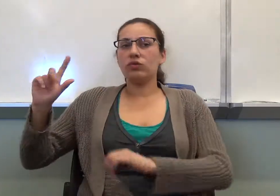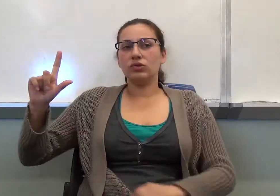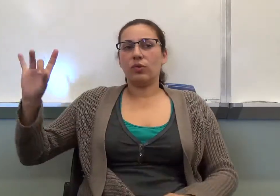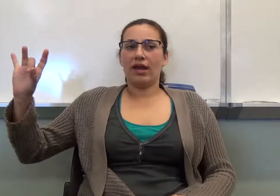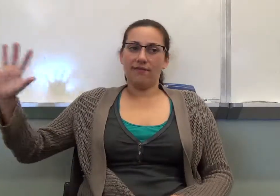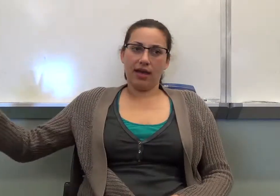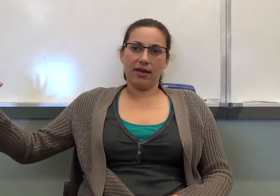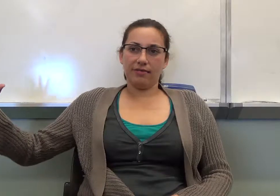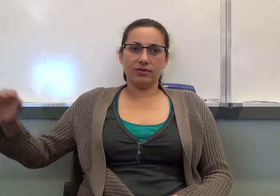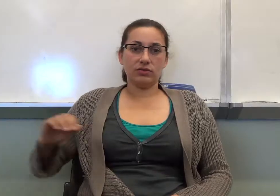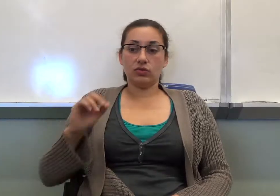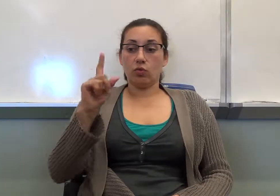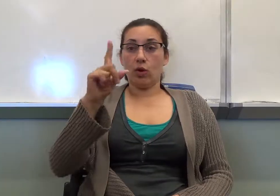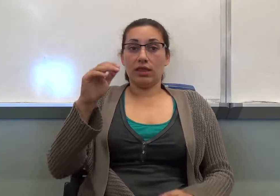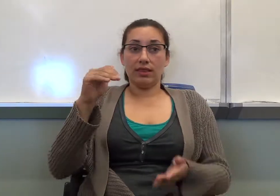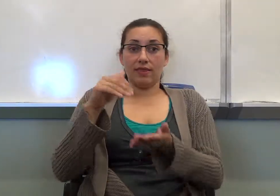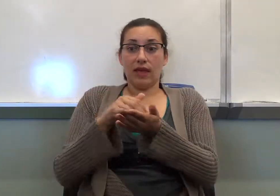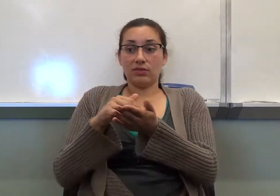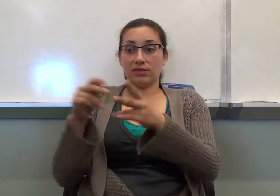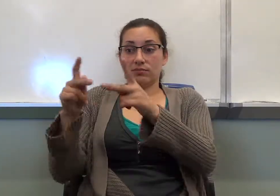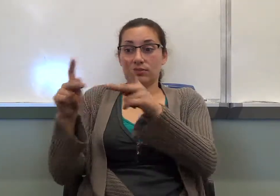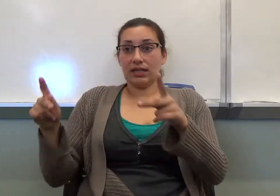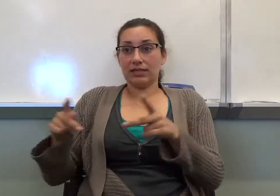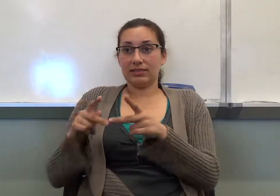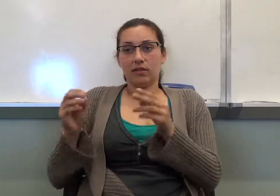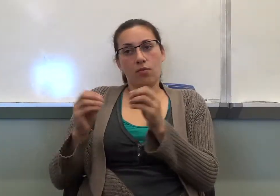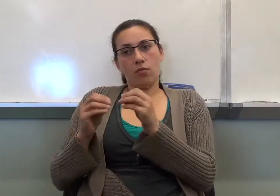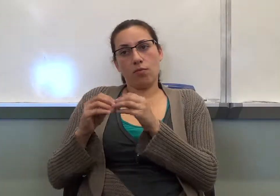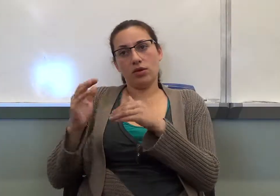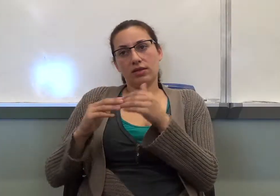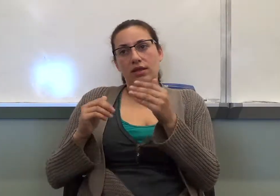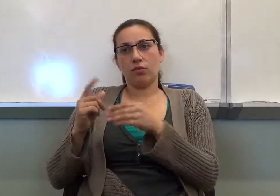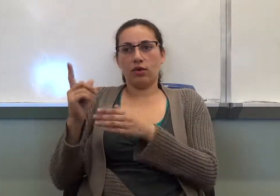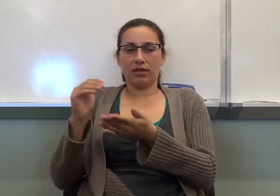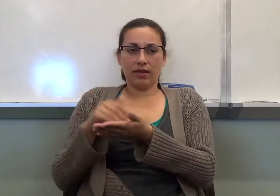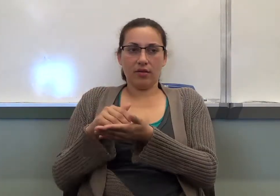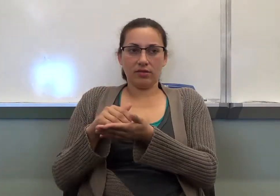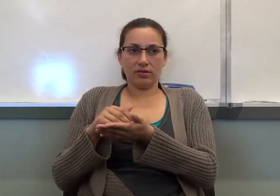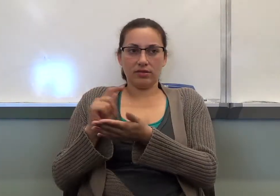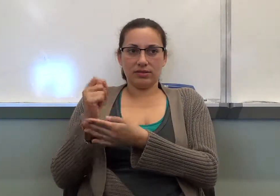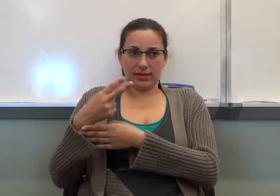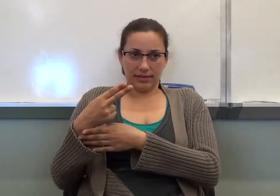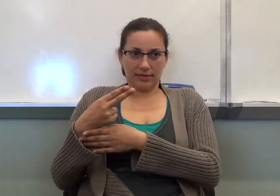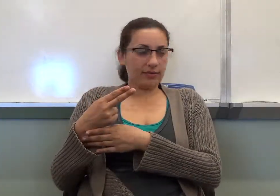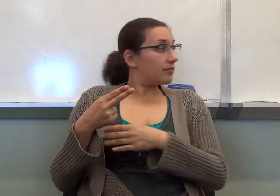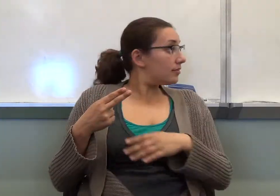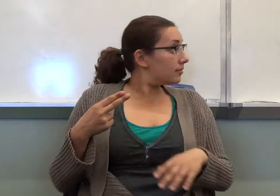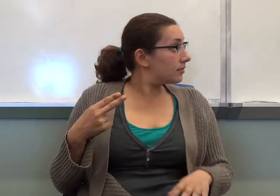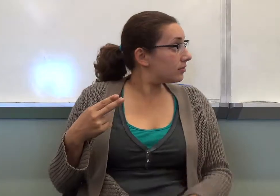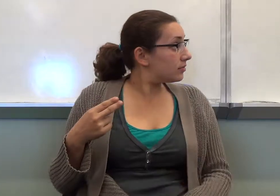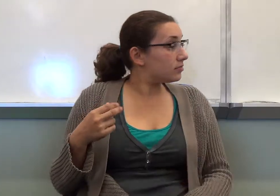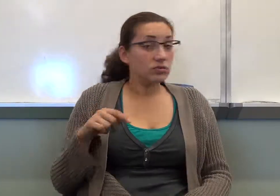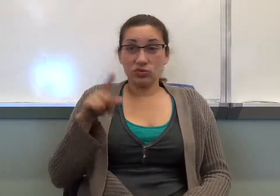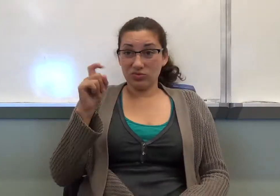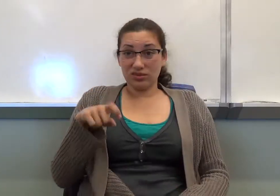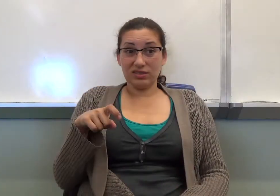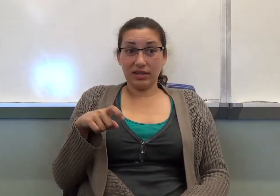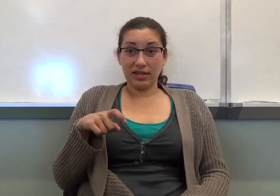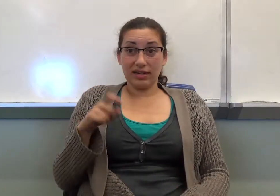the thousandths position, it's more than a thousandth away from it. You know, so if you need a lot of accuracy, this is not